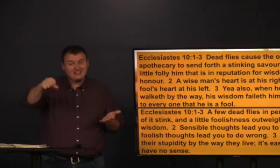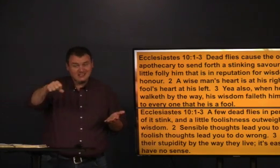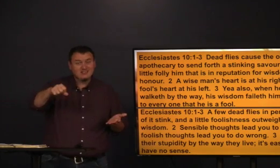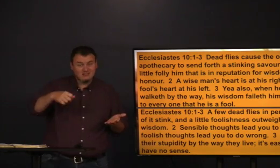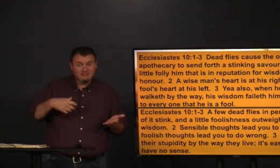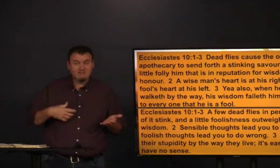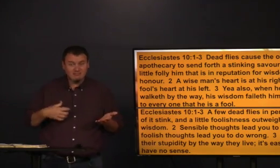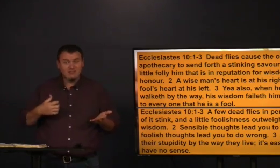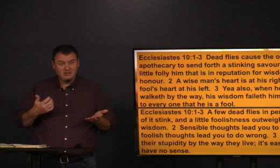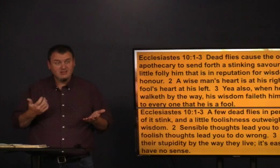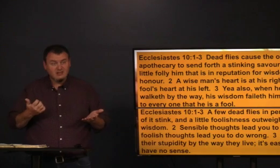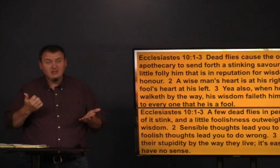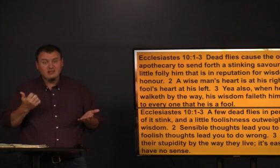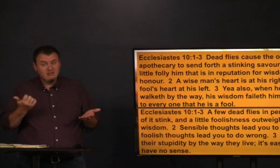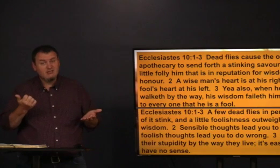Yes.